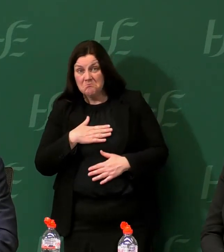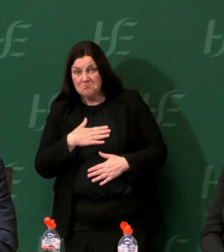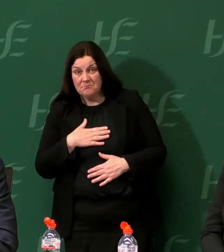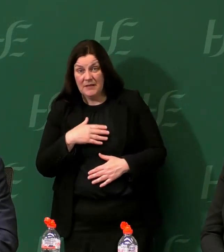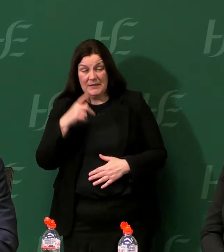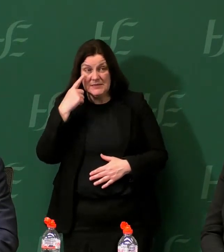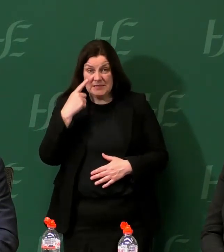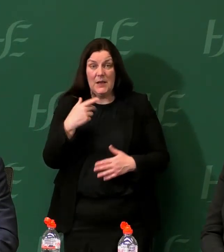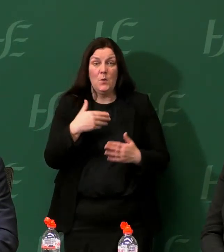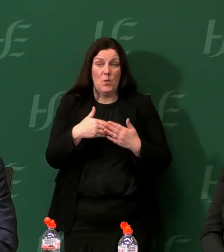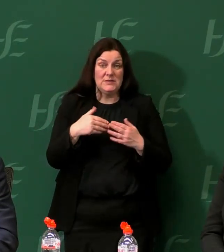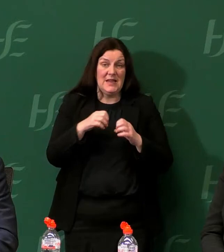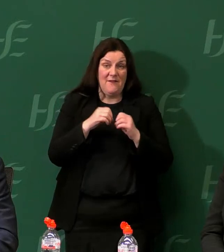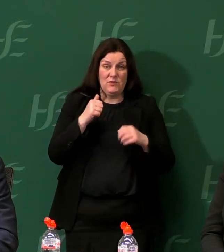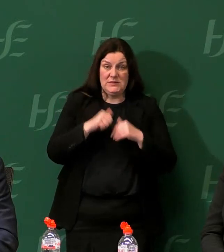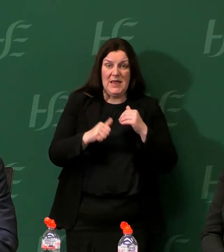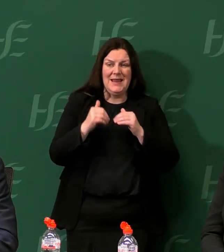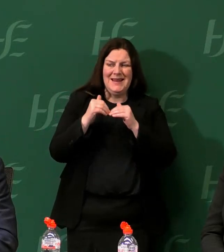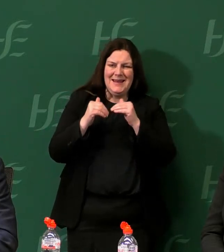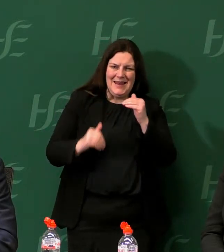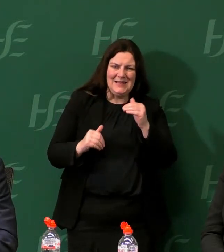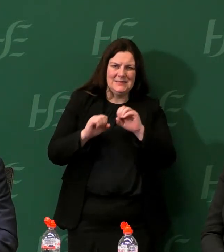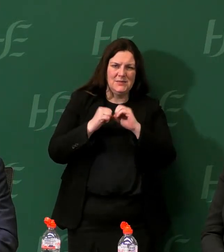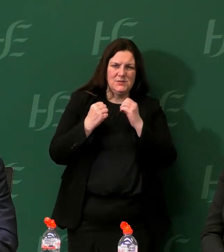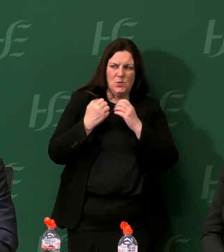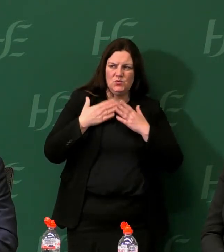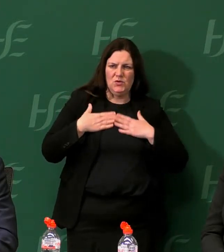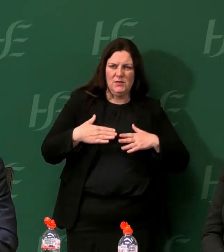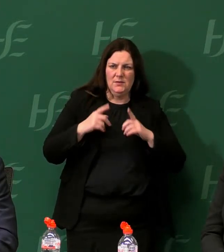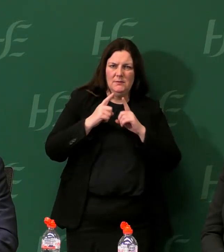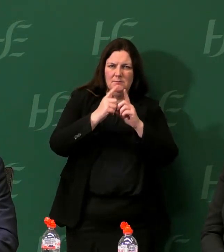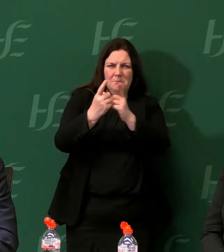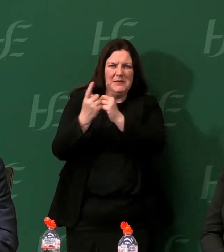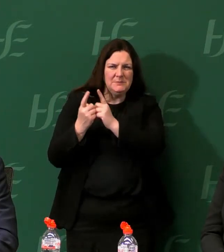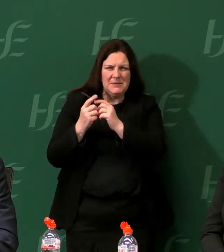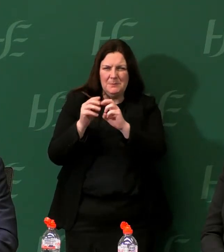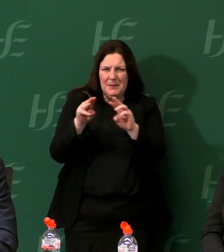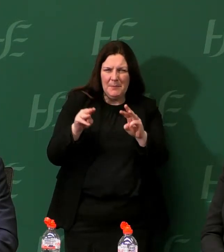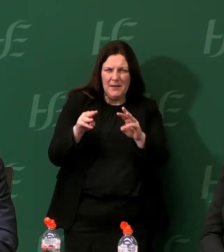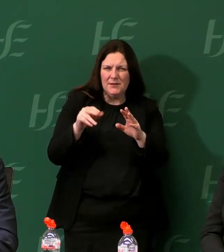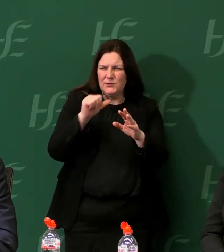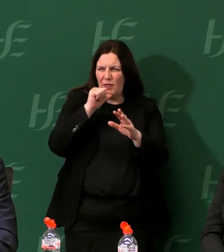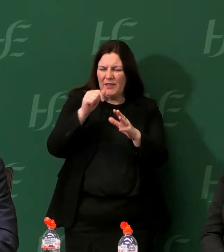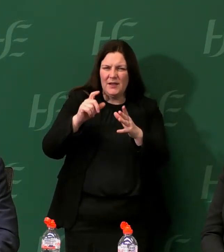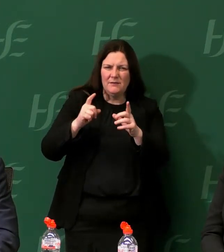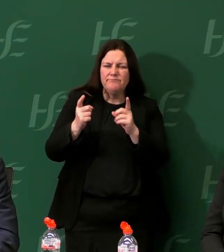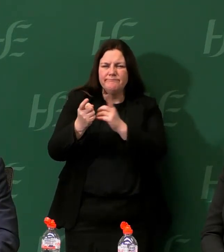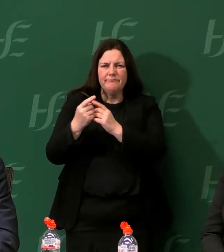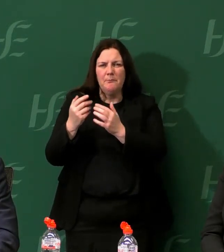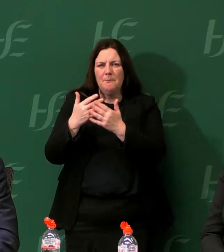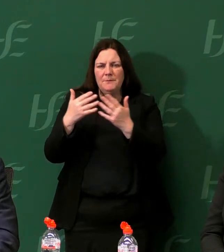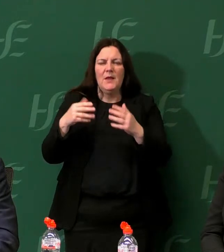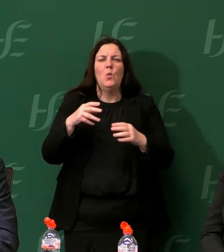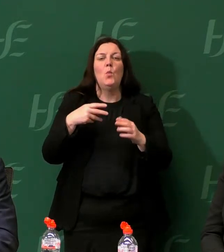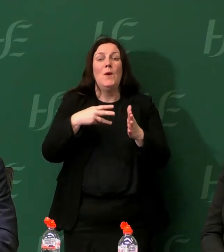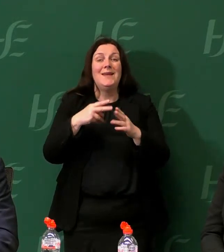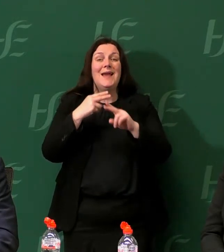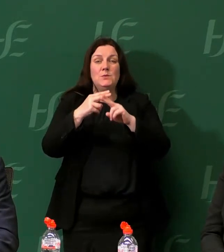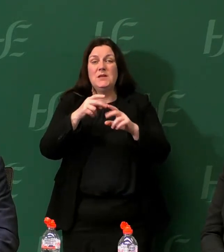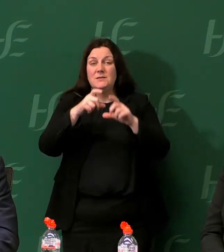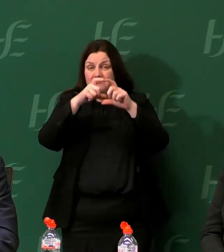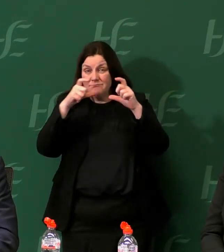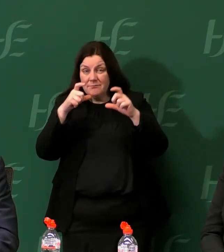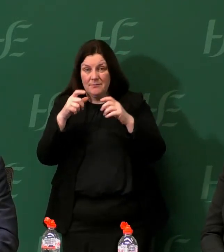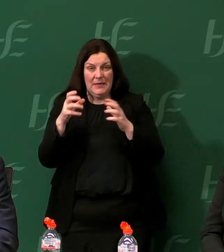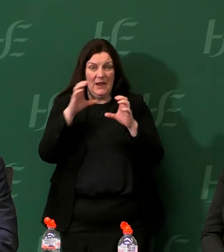that they're making every day to cut back their social contacts, to be more cautious when out and about, that is actually benefiting the health service. It is